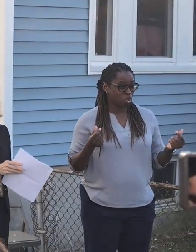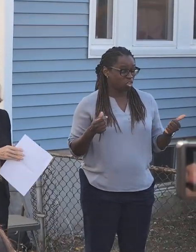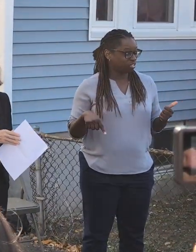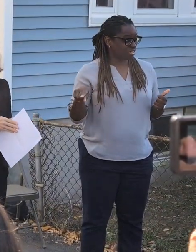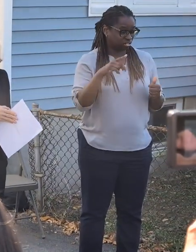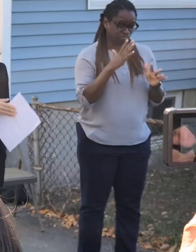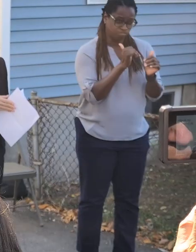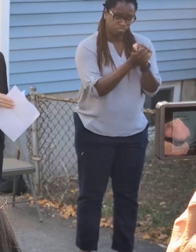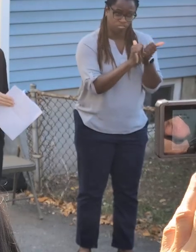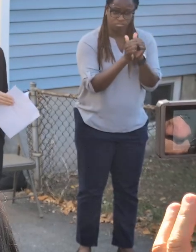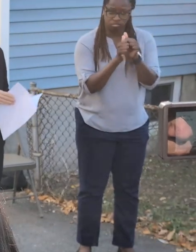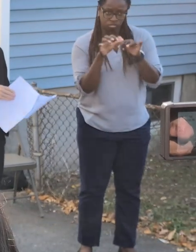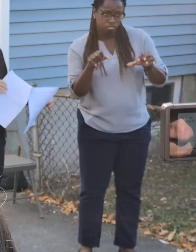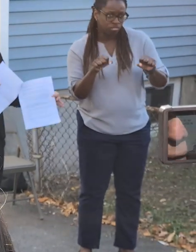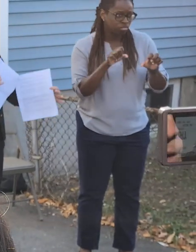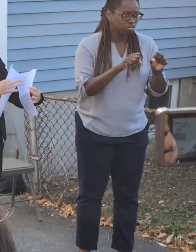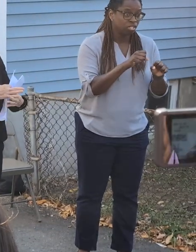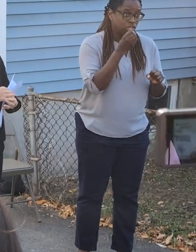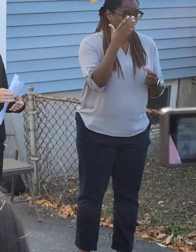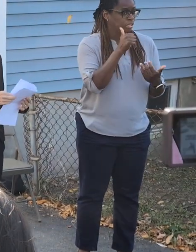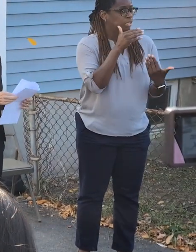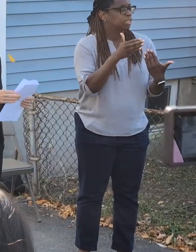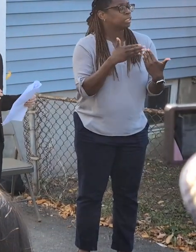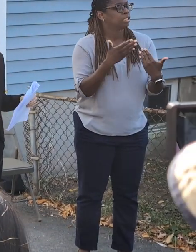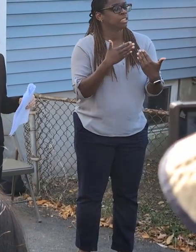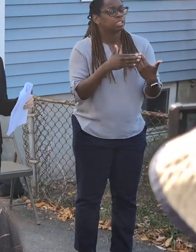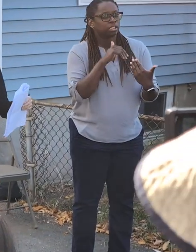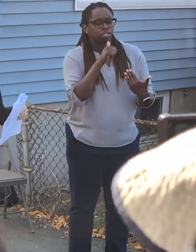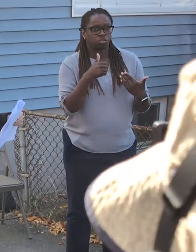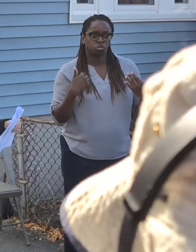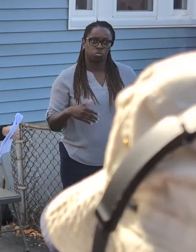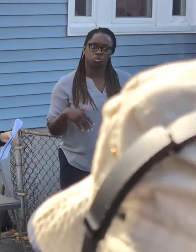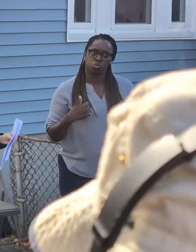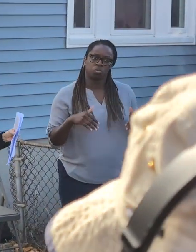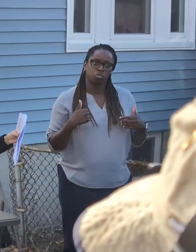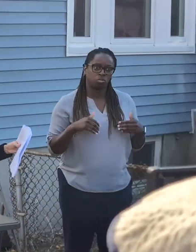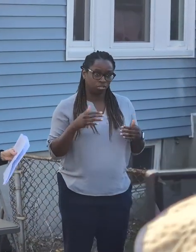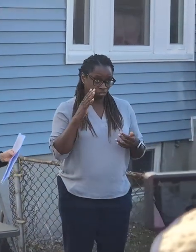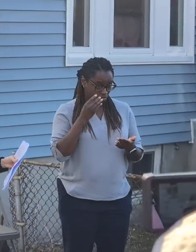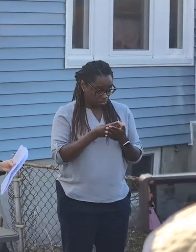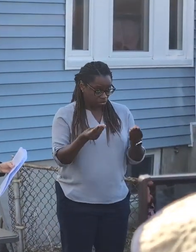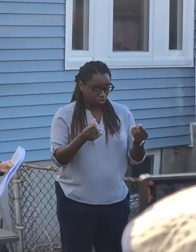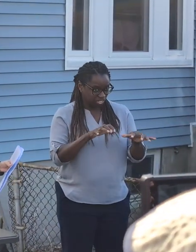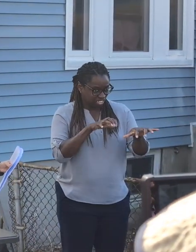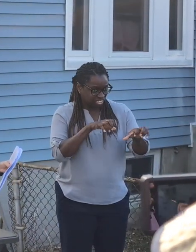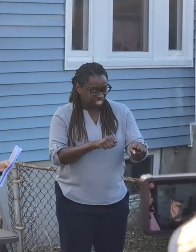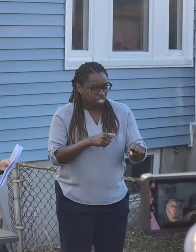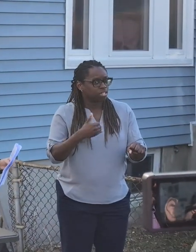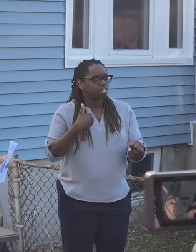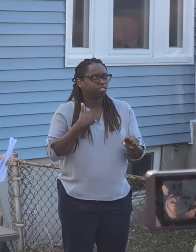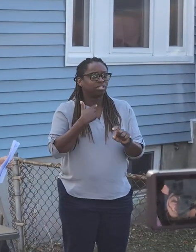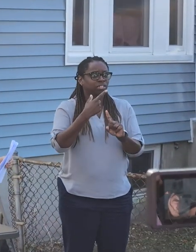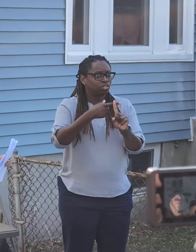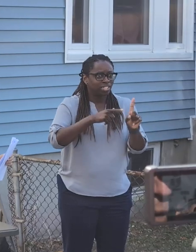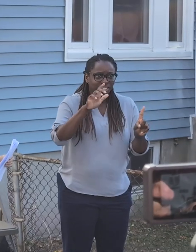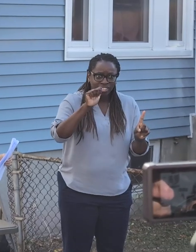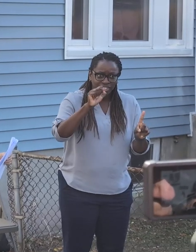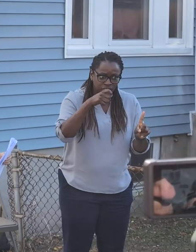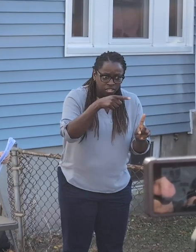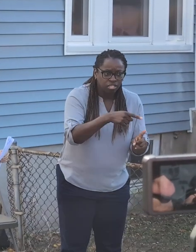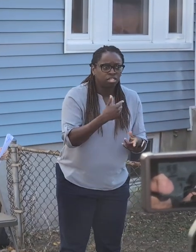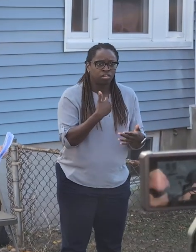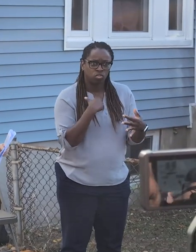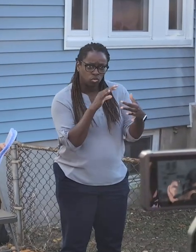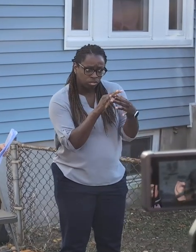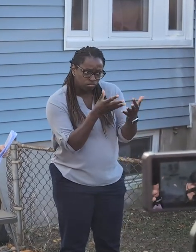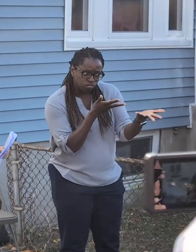an easy thing to do. And then you're buying a property that has tenants in them with established relationships. And oftentimes you're buying